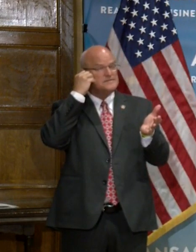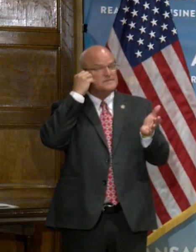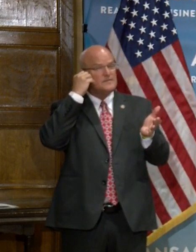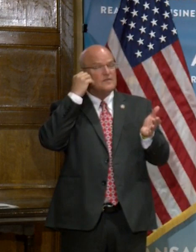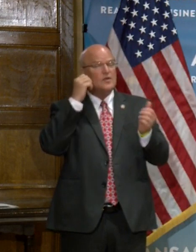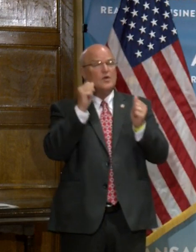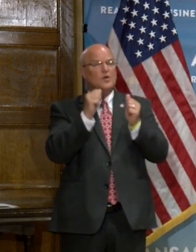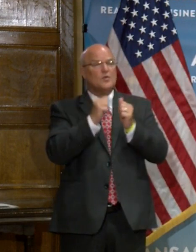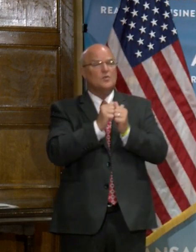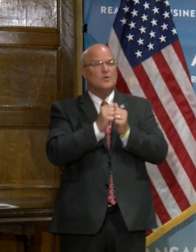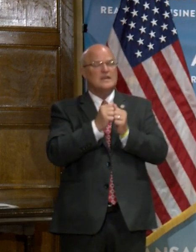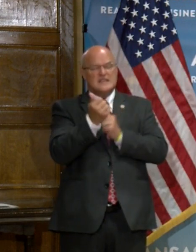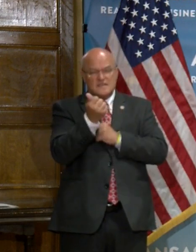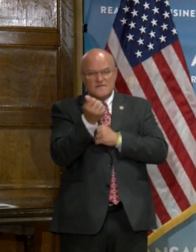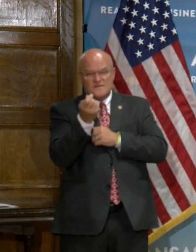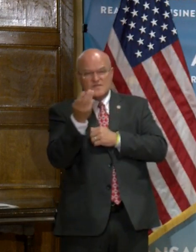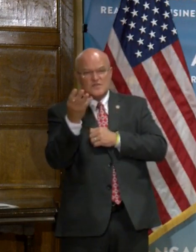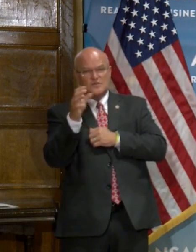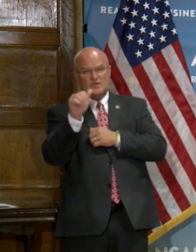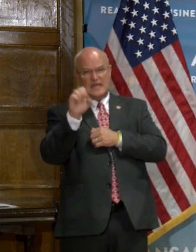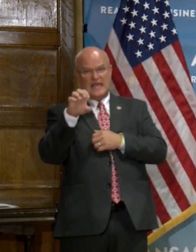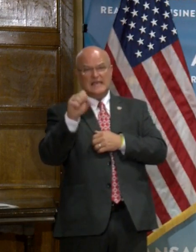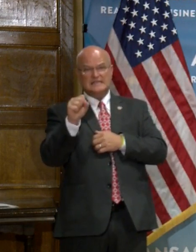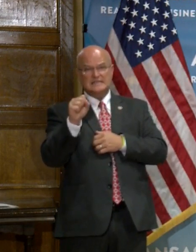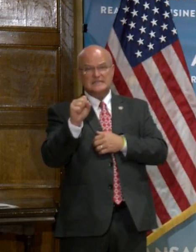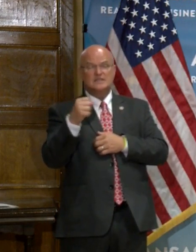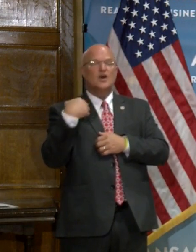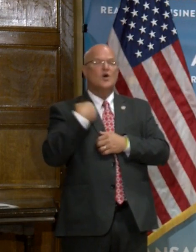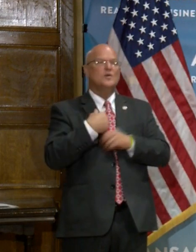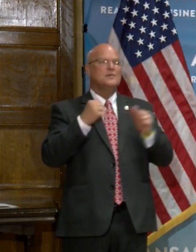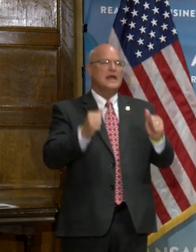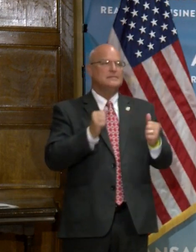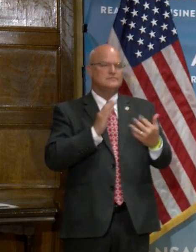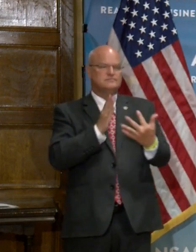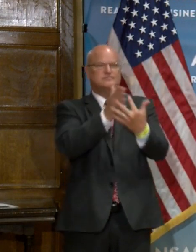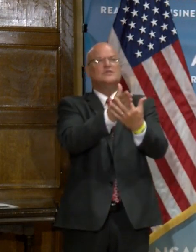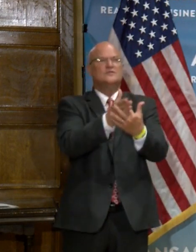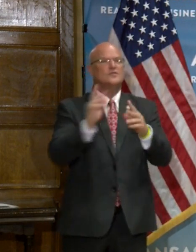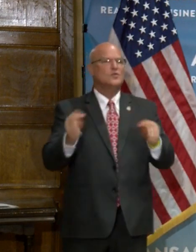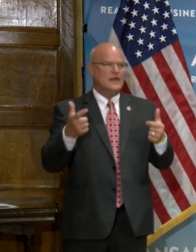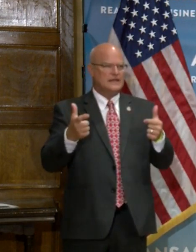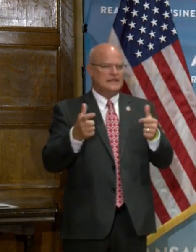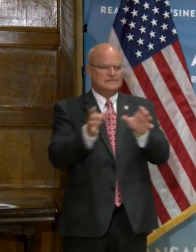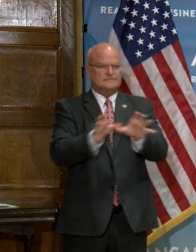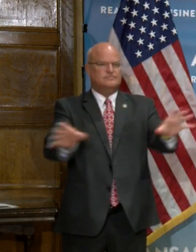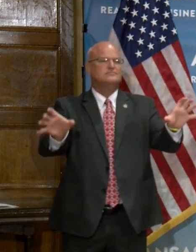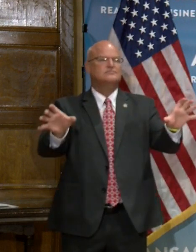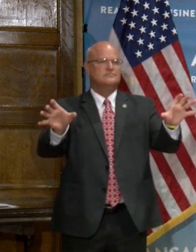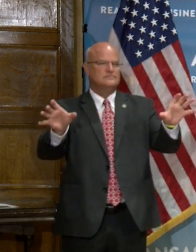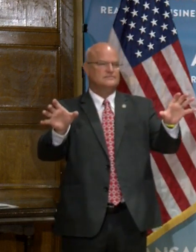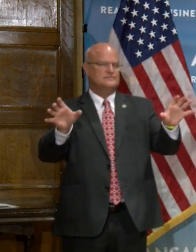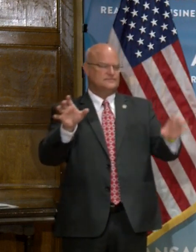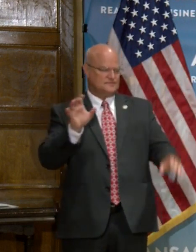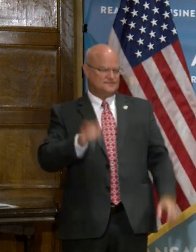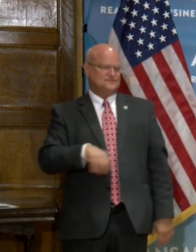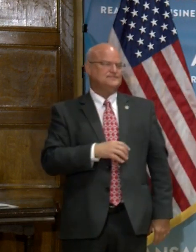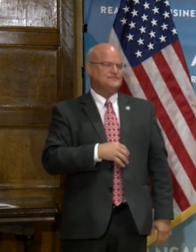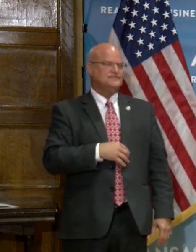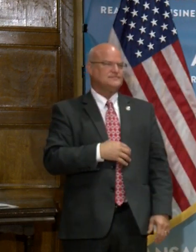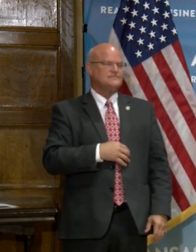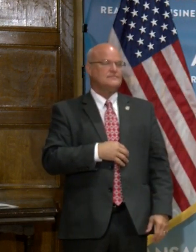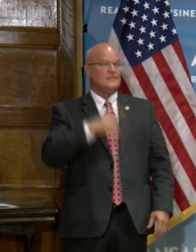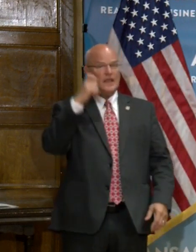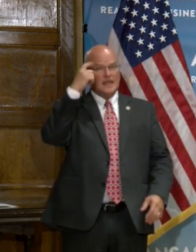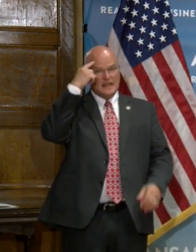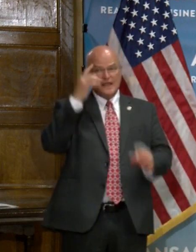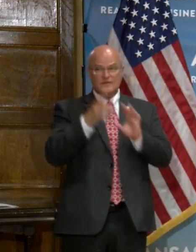facilities with relatively few cases, so we've been able to intervene very rapidly in those cases. The